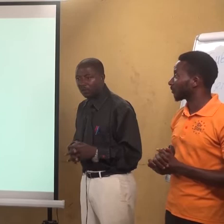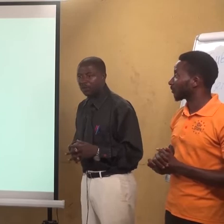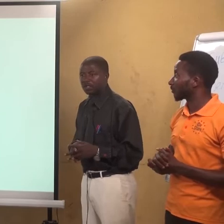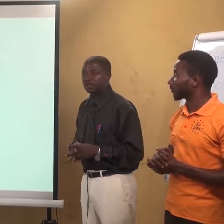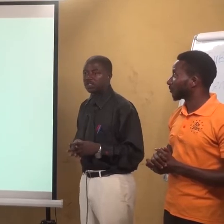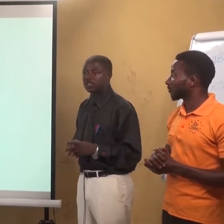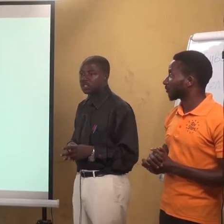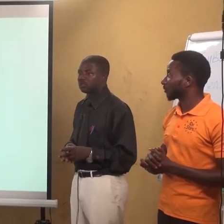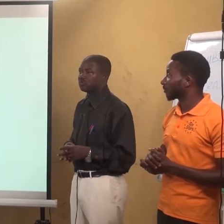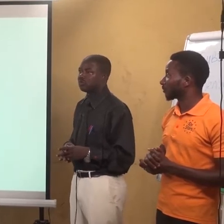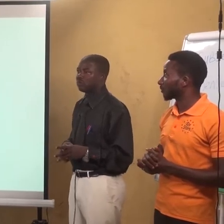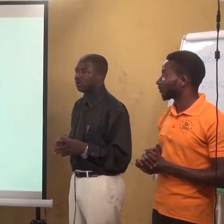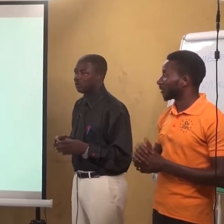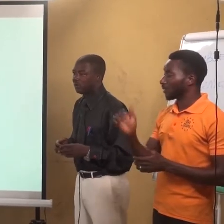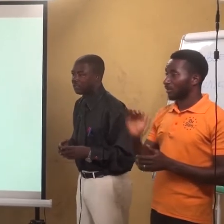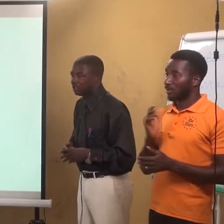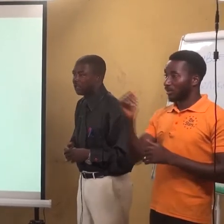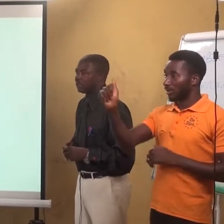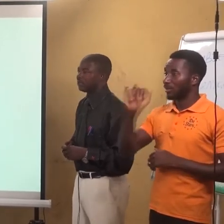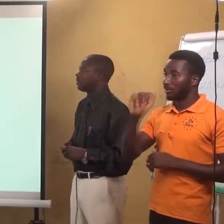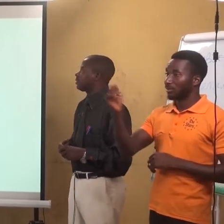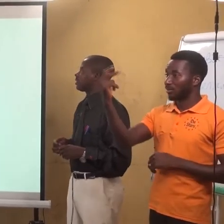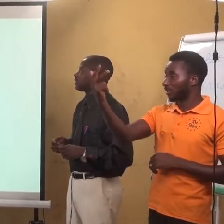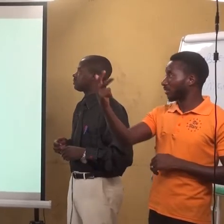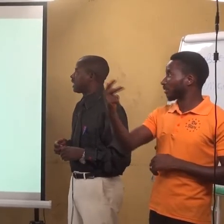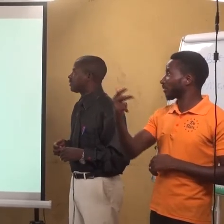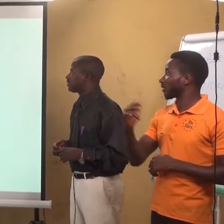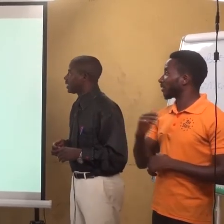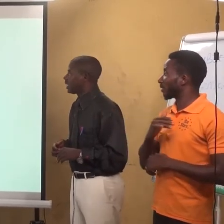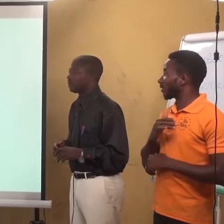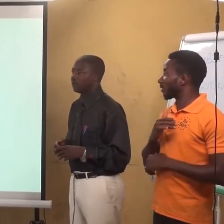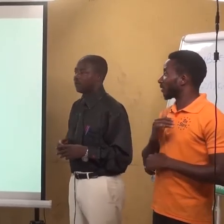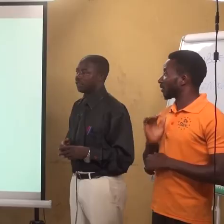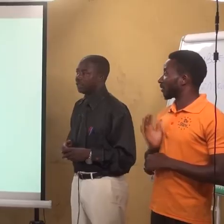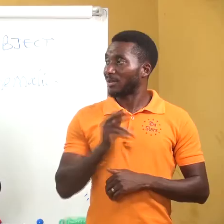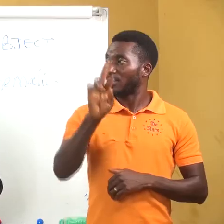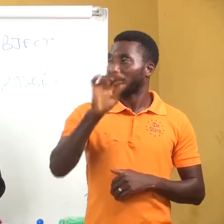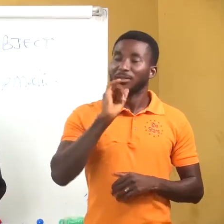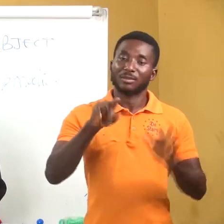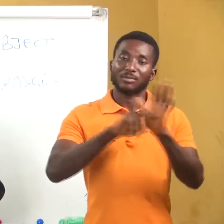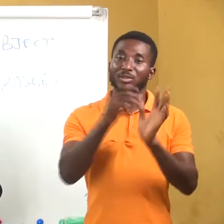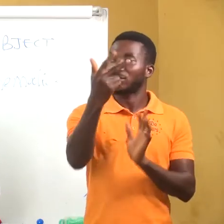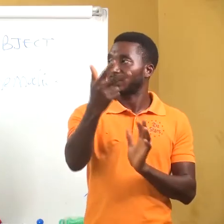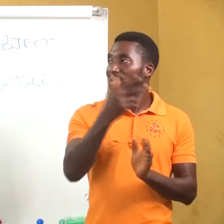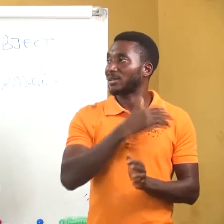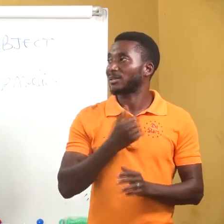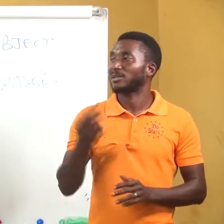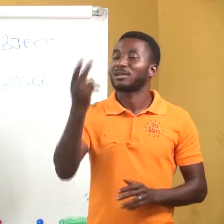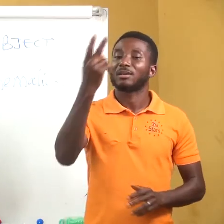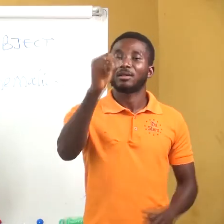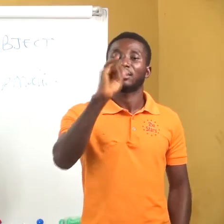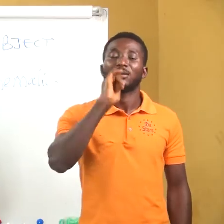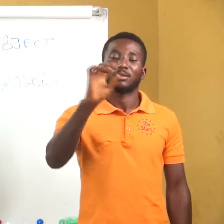R, which is the common ratio, is T2 over T1 which is minus 9 over 3, which is minus 3.